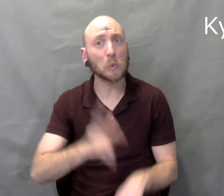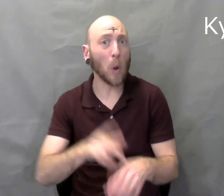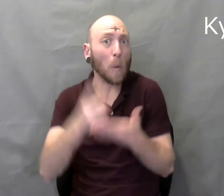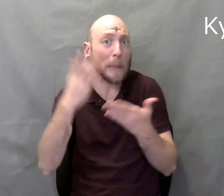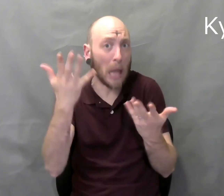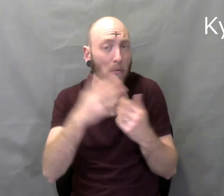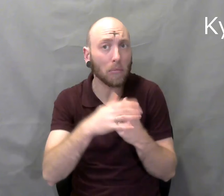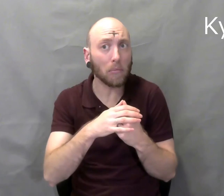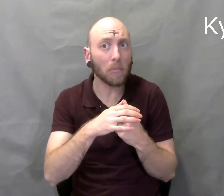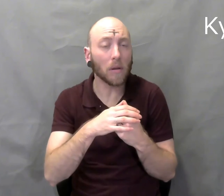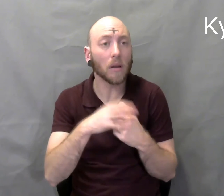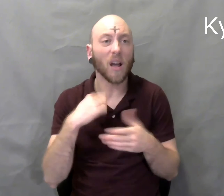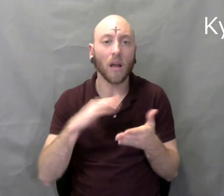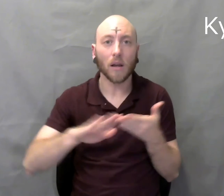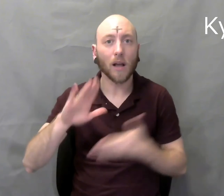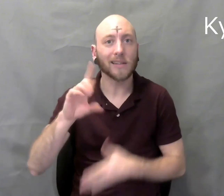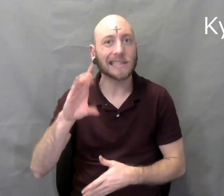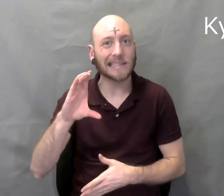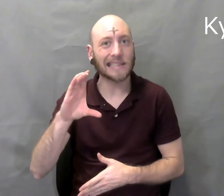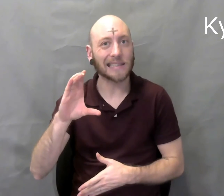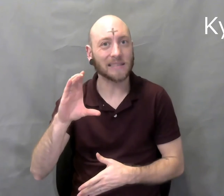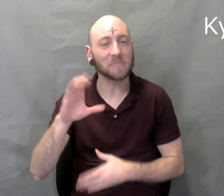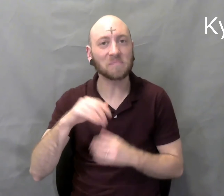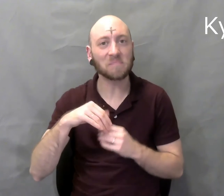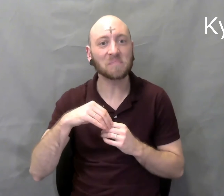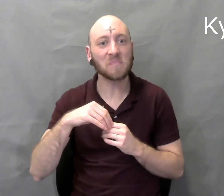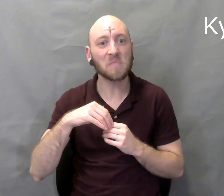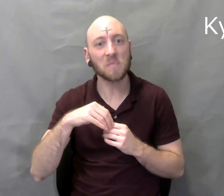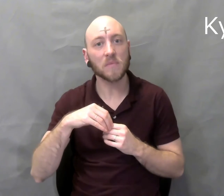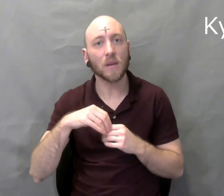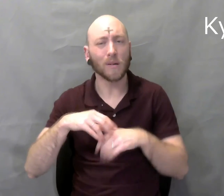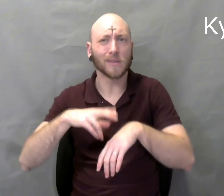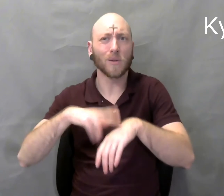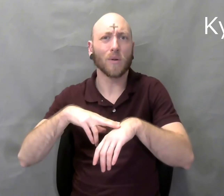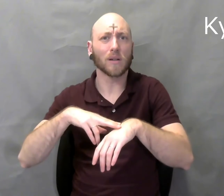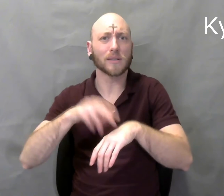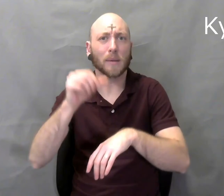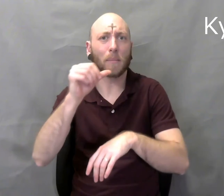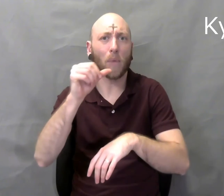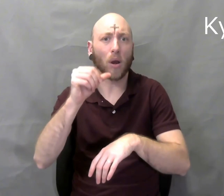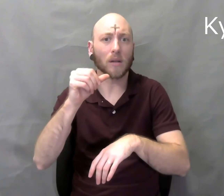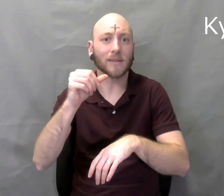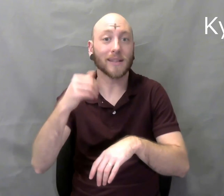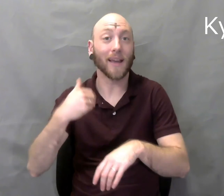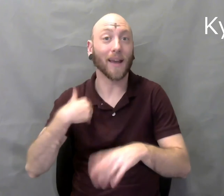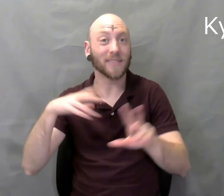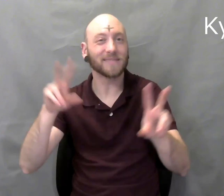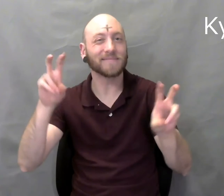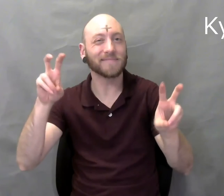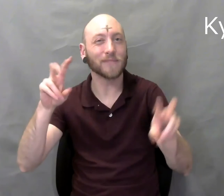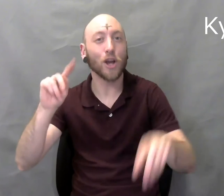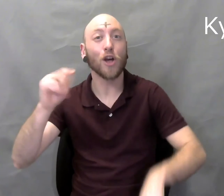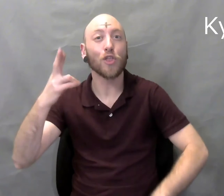But I was going to college in DC at the time. And so of course all the bars have Thirsty Thursdays. So